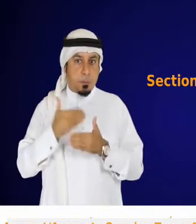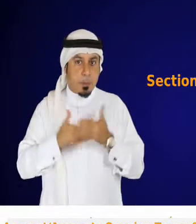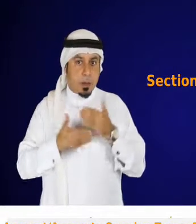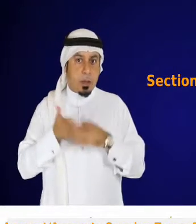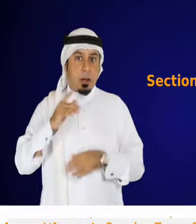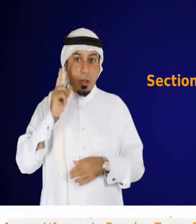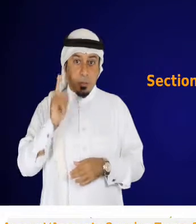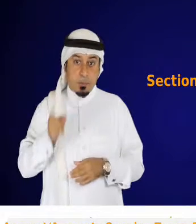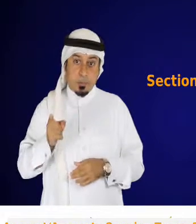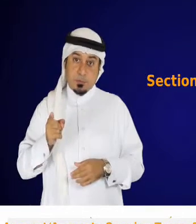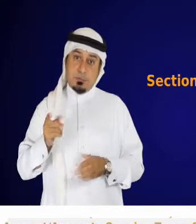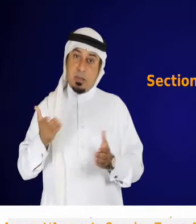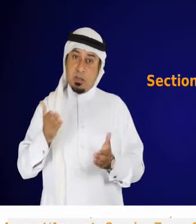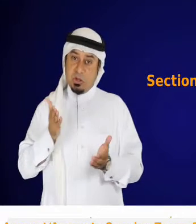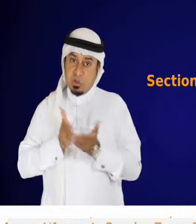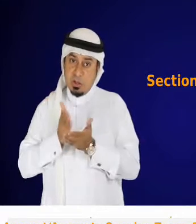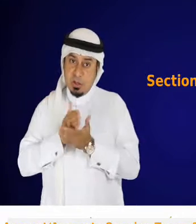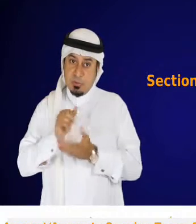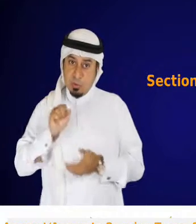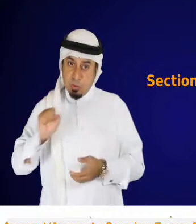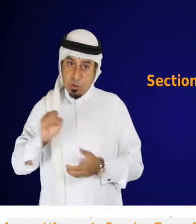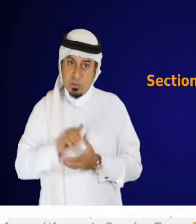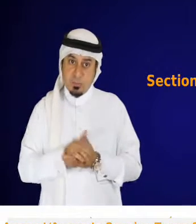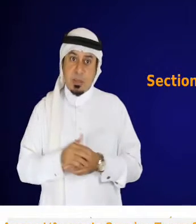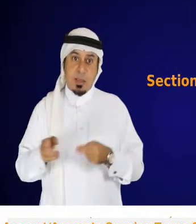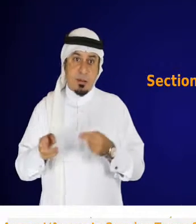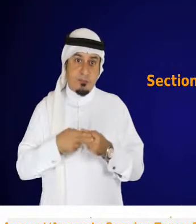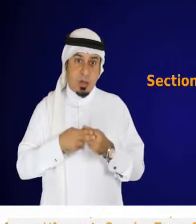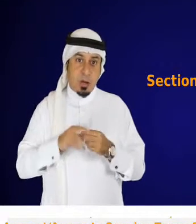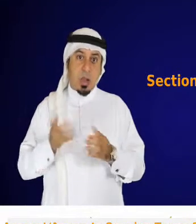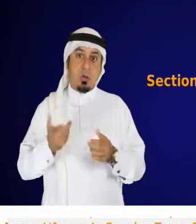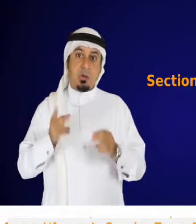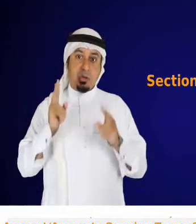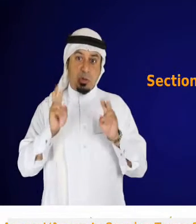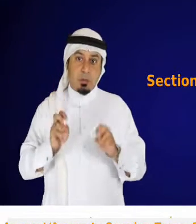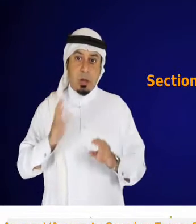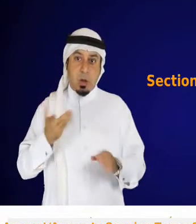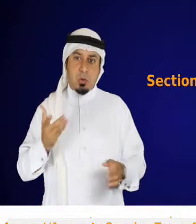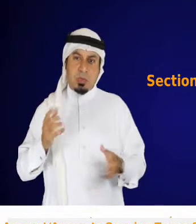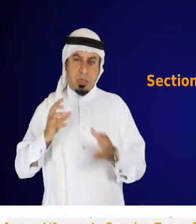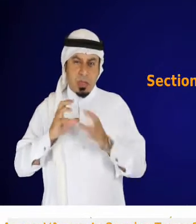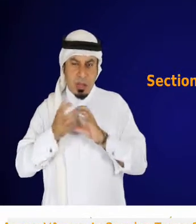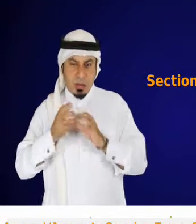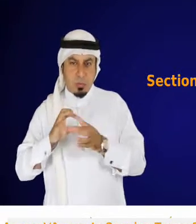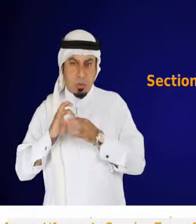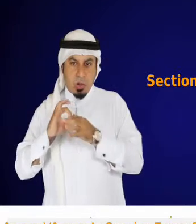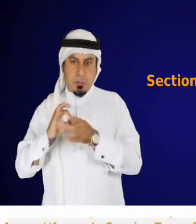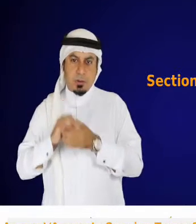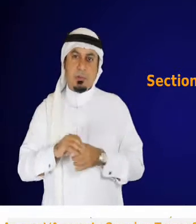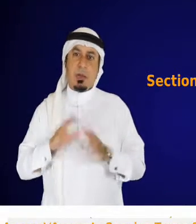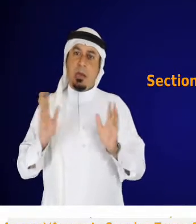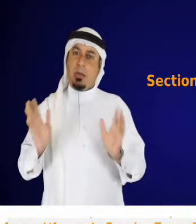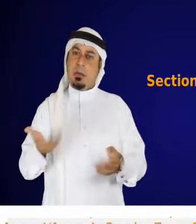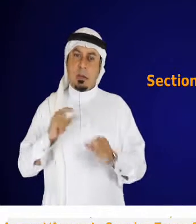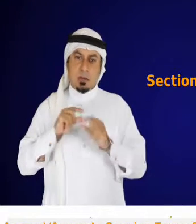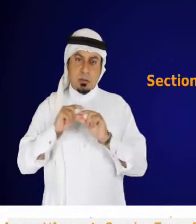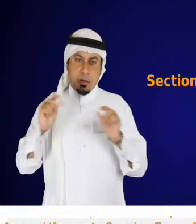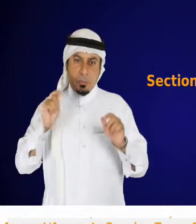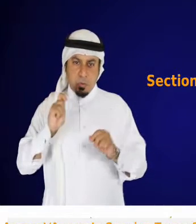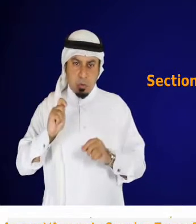that this may be subject to change without notice to him. Interest on any account will accrue in arrears from day to day or as otherwise determined by